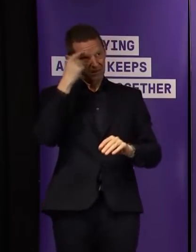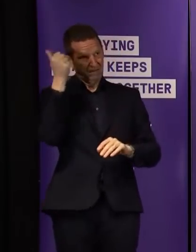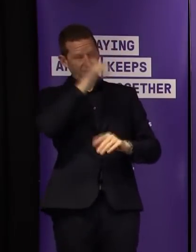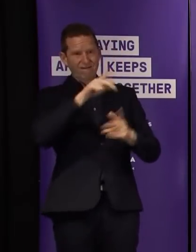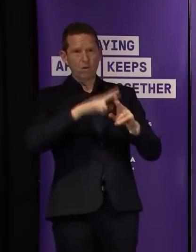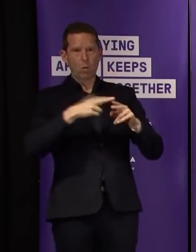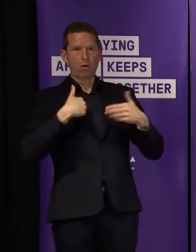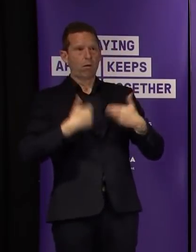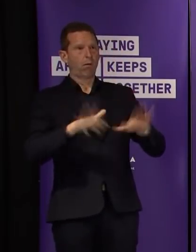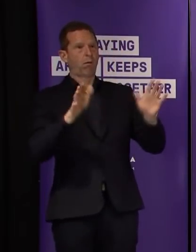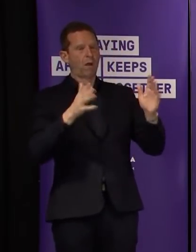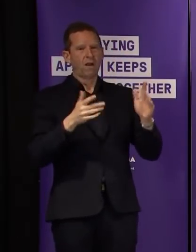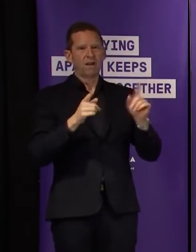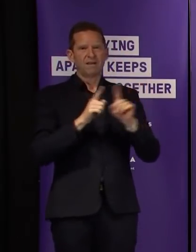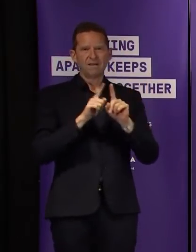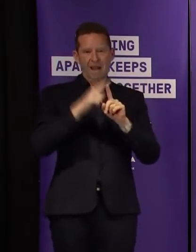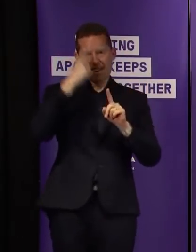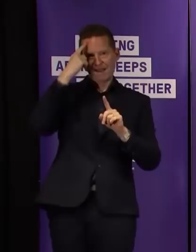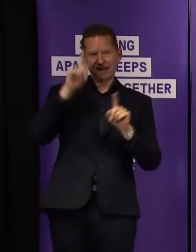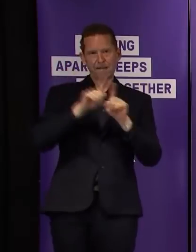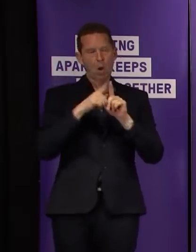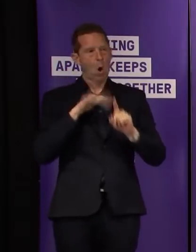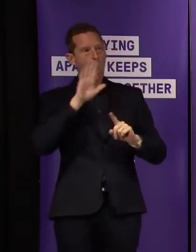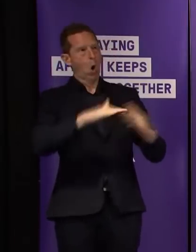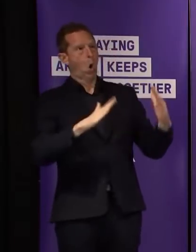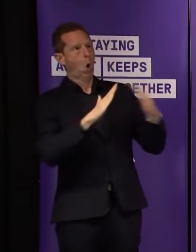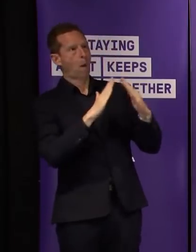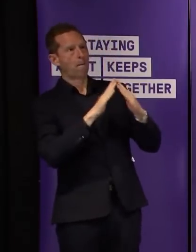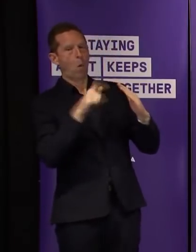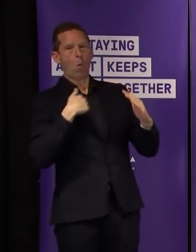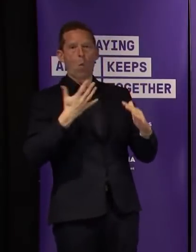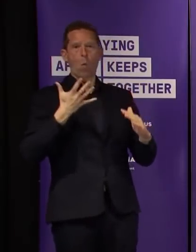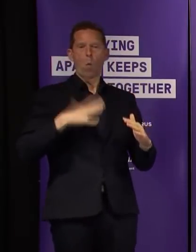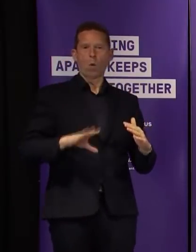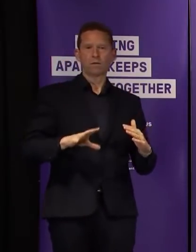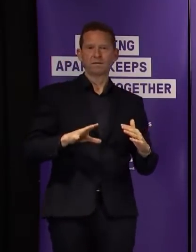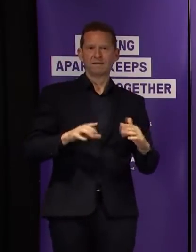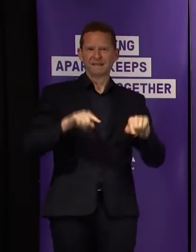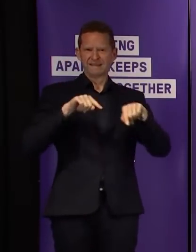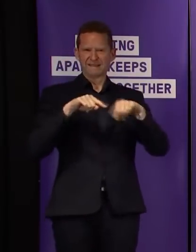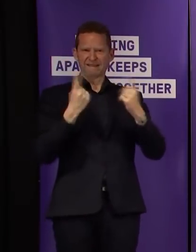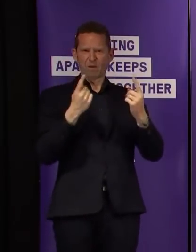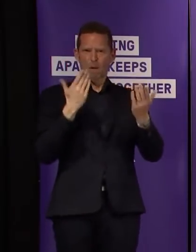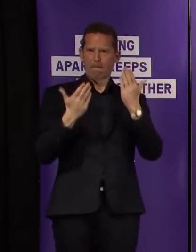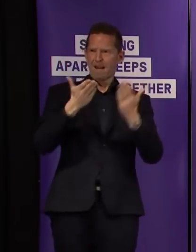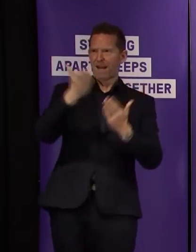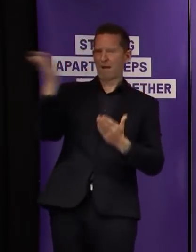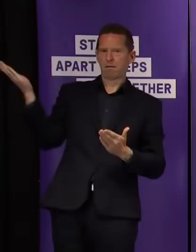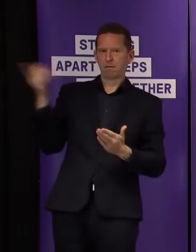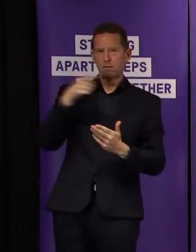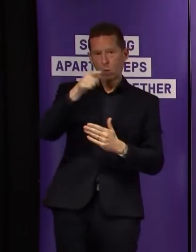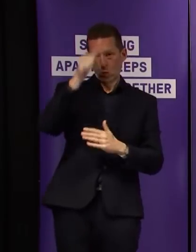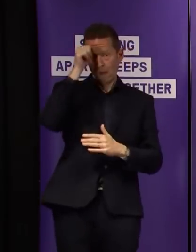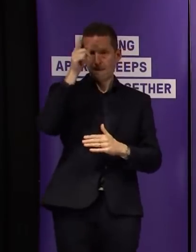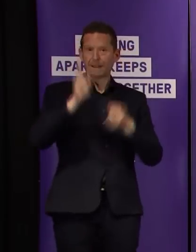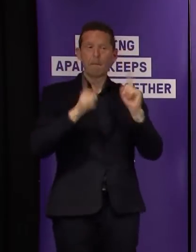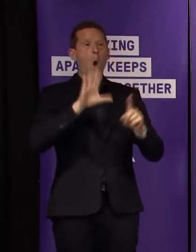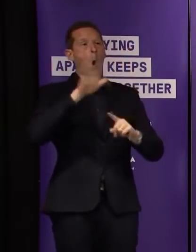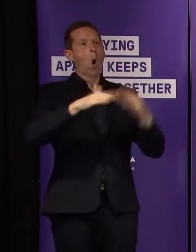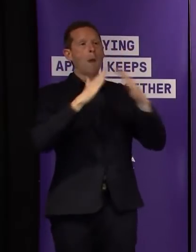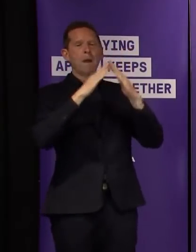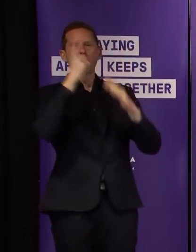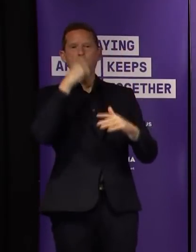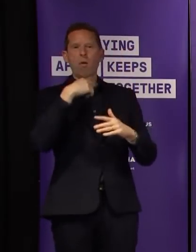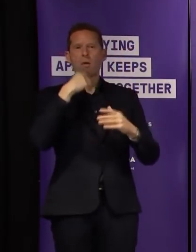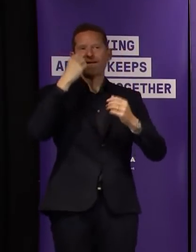everybody acts as formally at home as they do in a much more formal setting. People let their guard down.